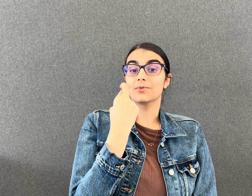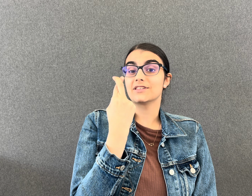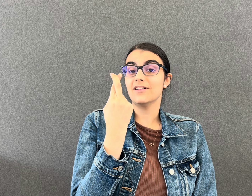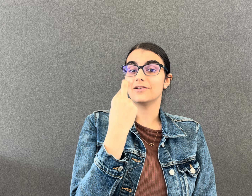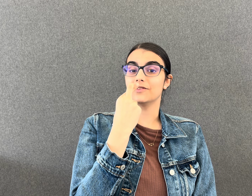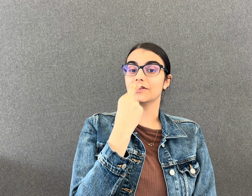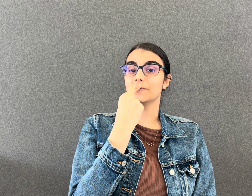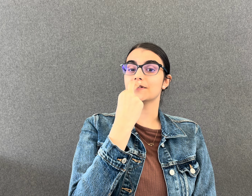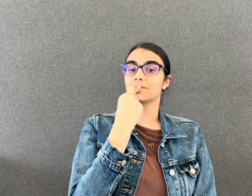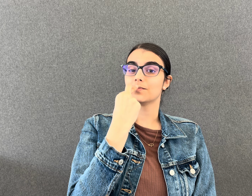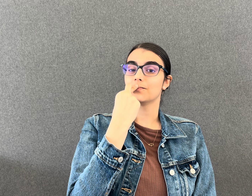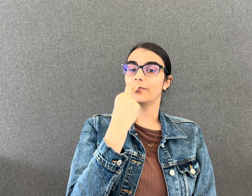color of their lips, red.